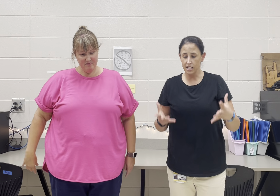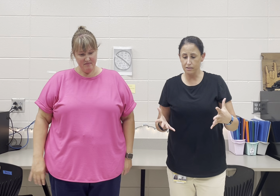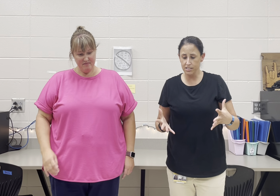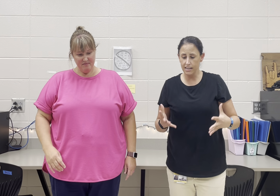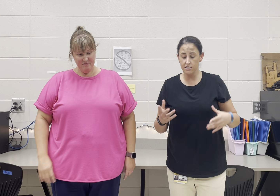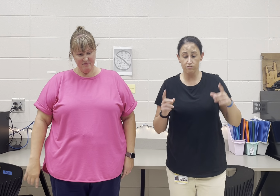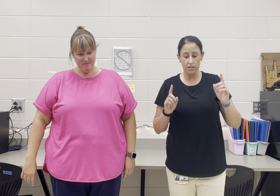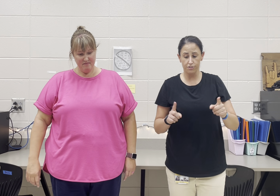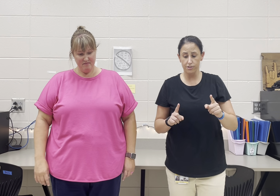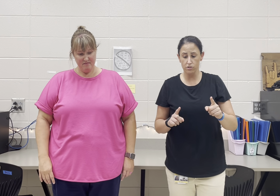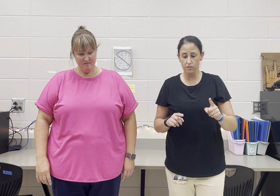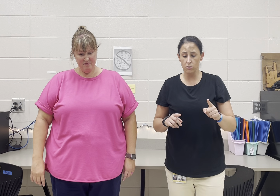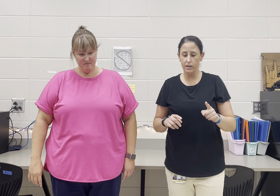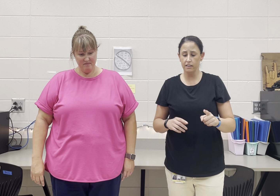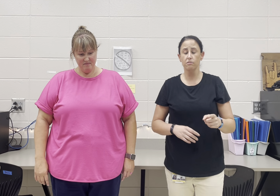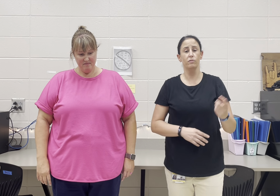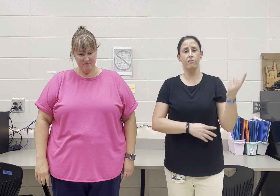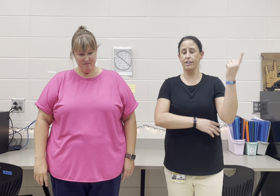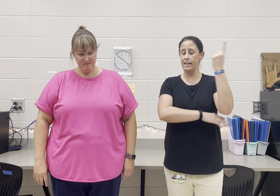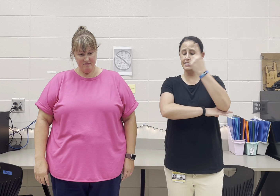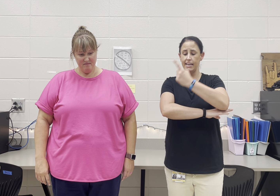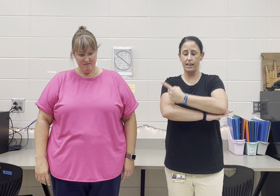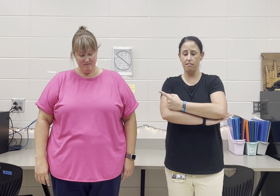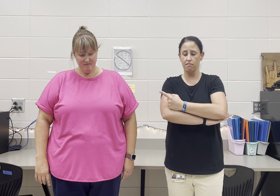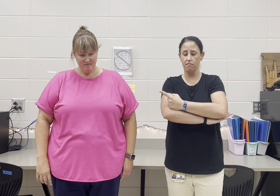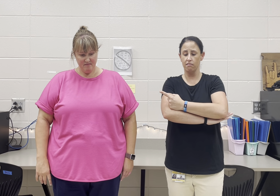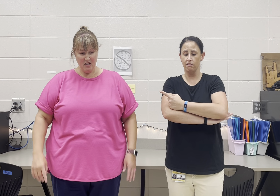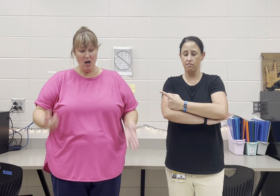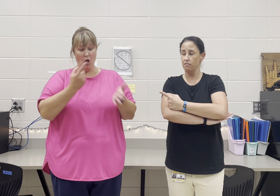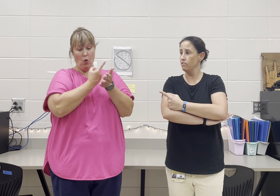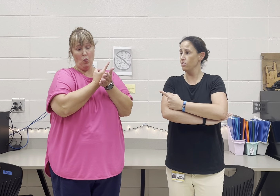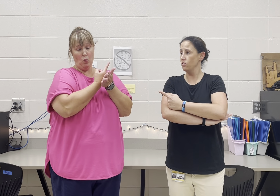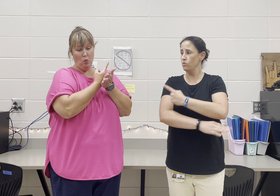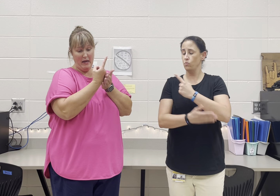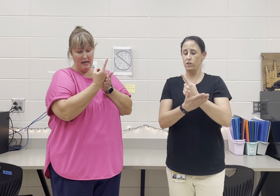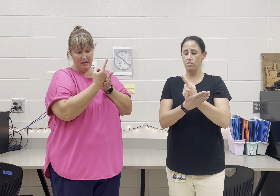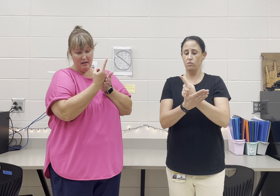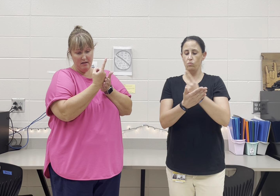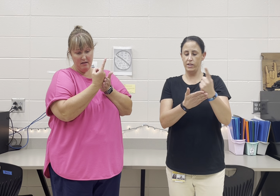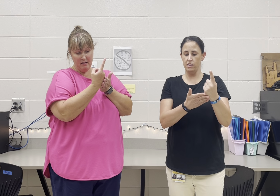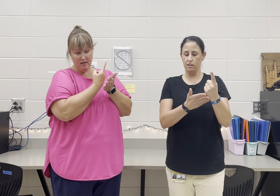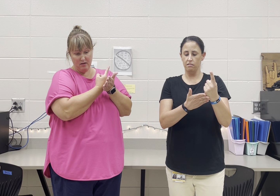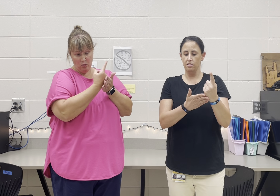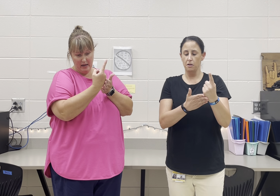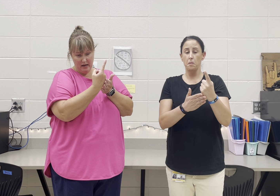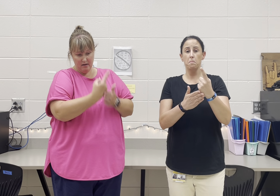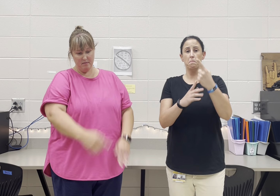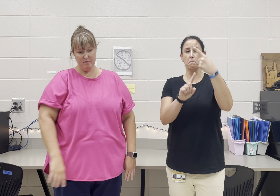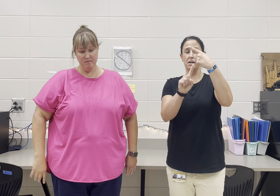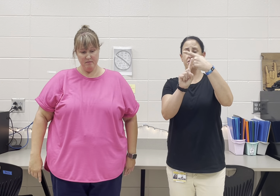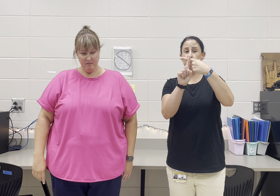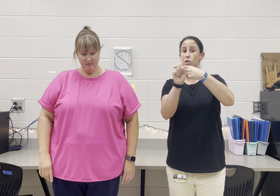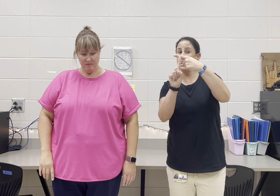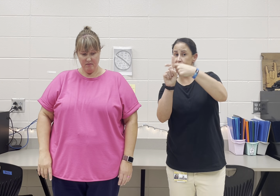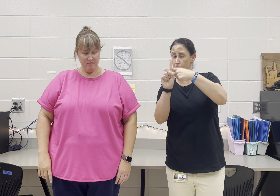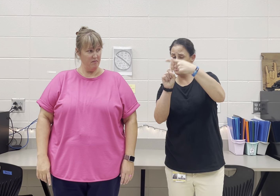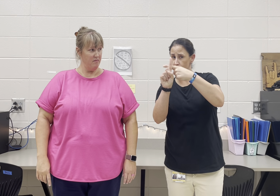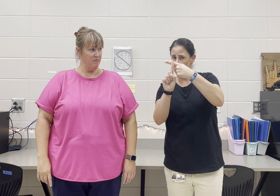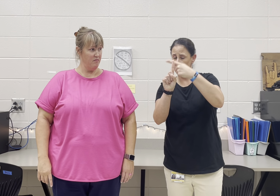Time signs, run through those real quick. We've already had day. Week. Week. Month. So you had temperature, now you